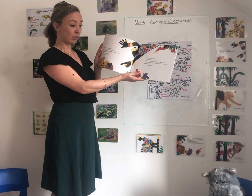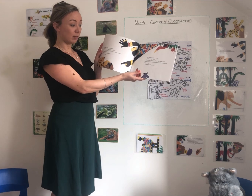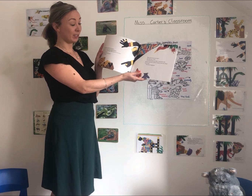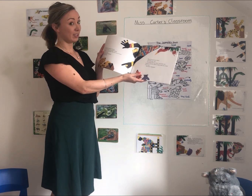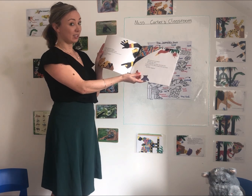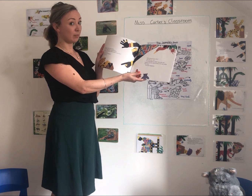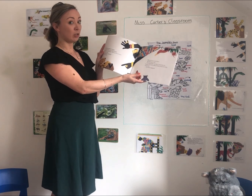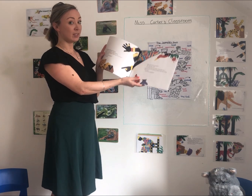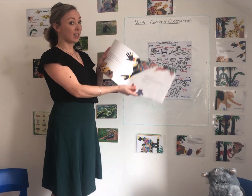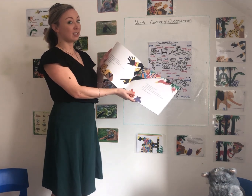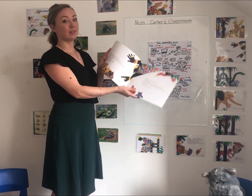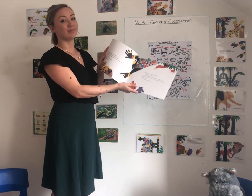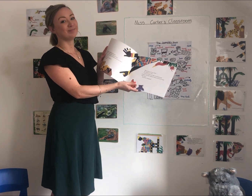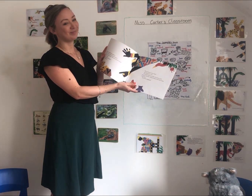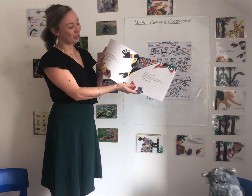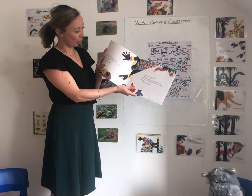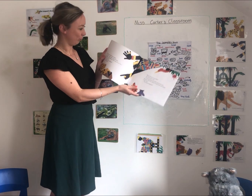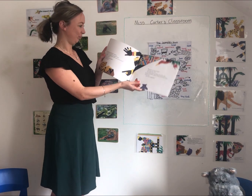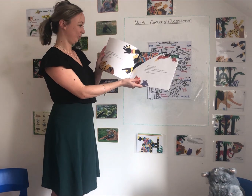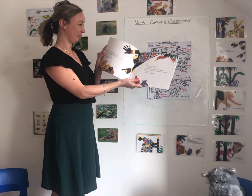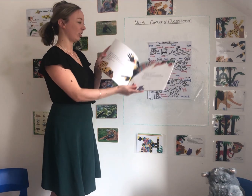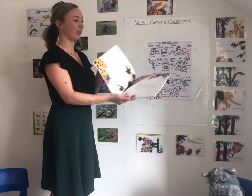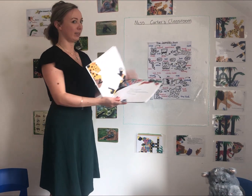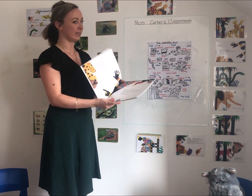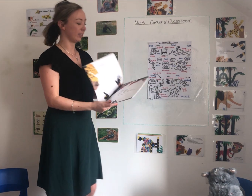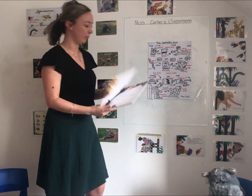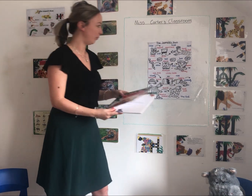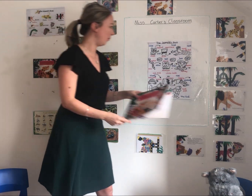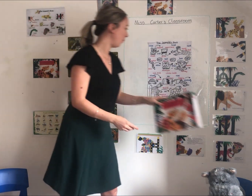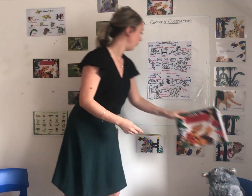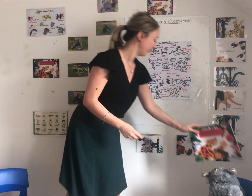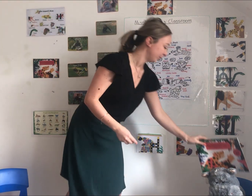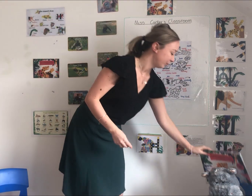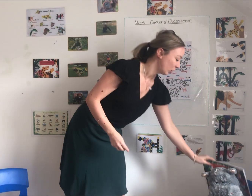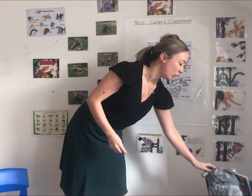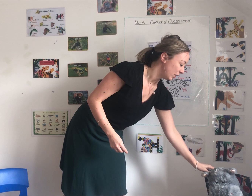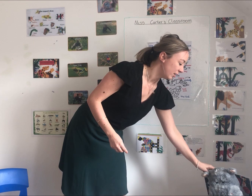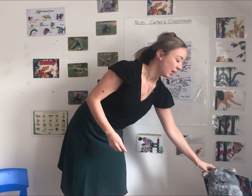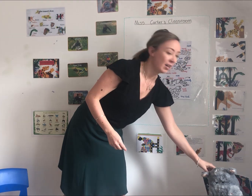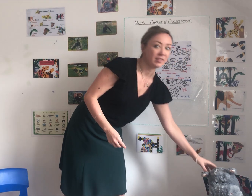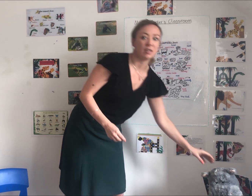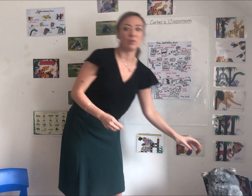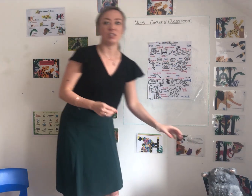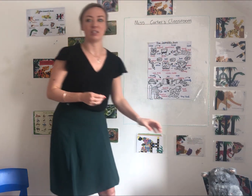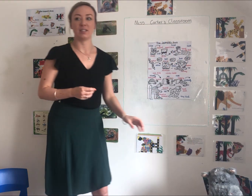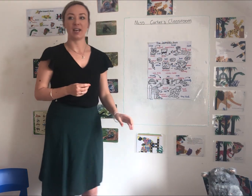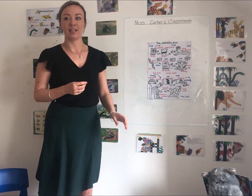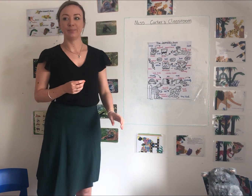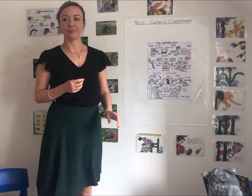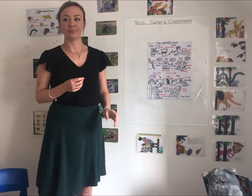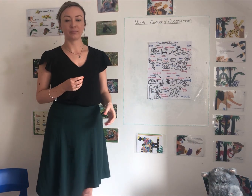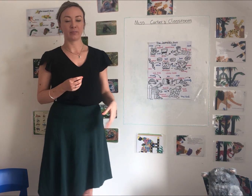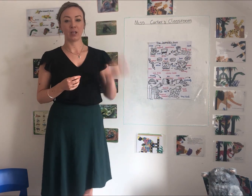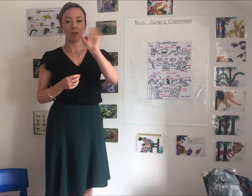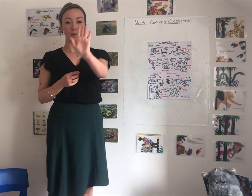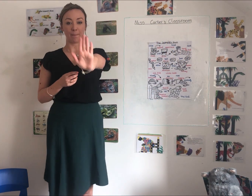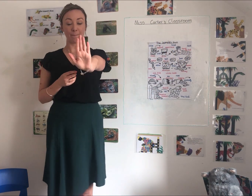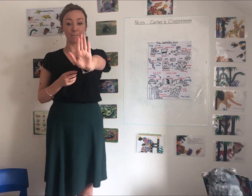But Acebo said no. So, I think we should say,